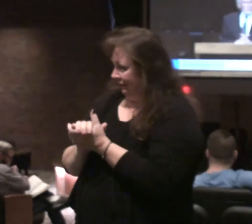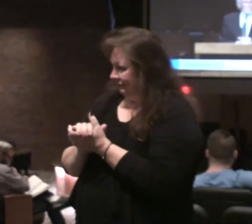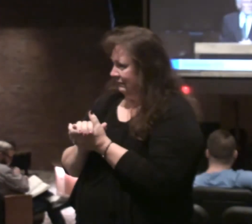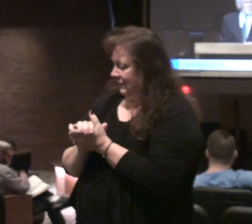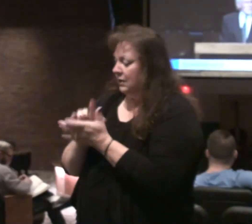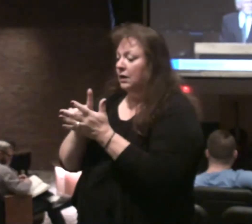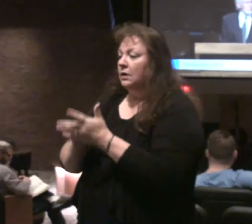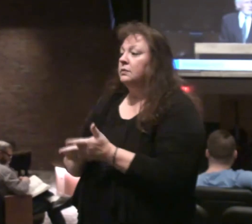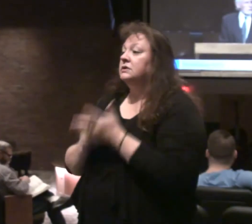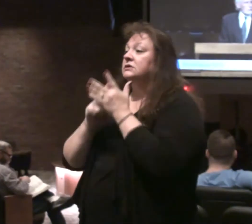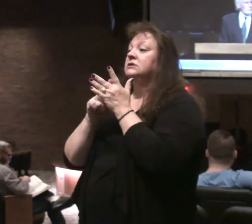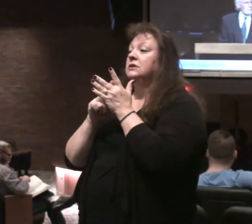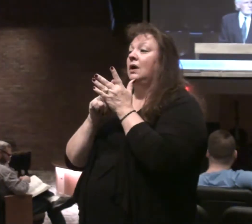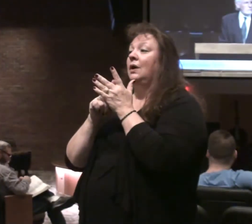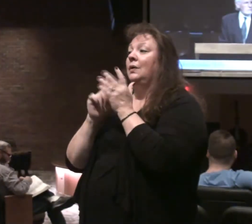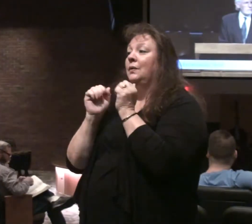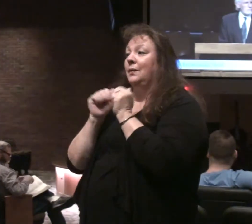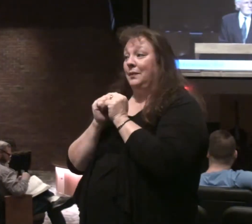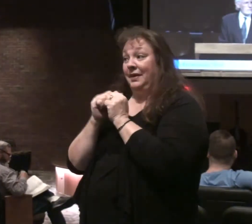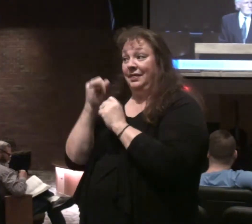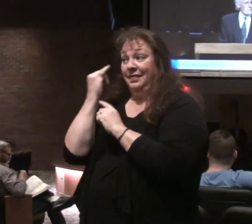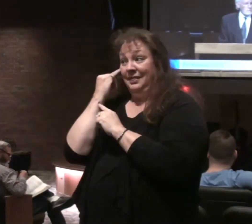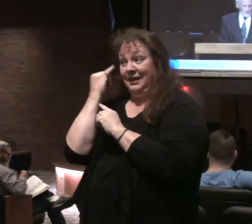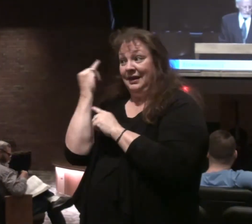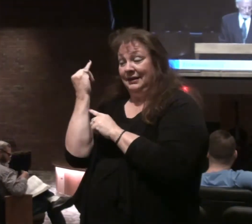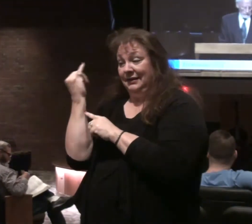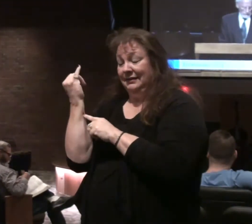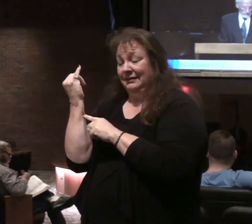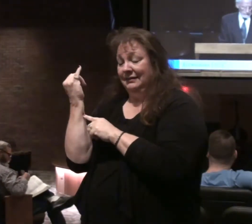we begin with the presupposition.